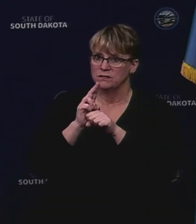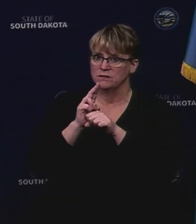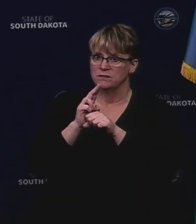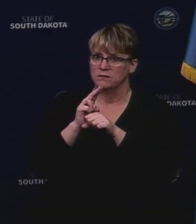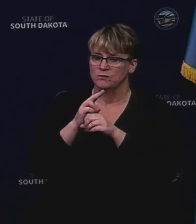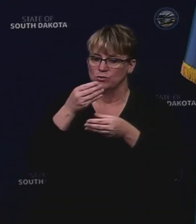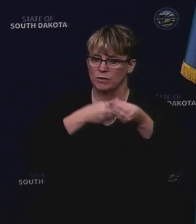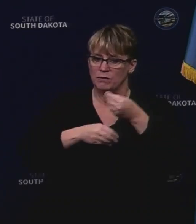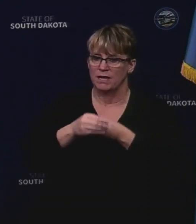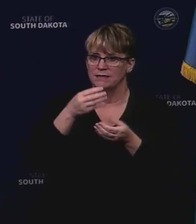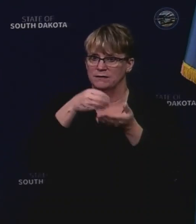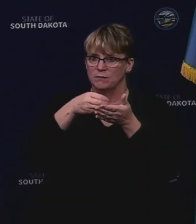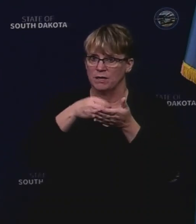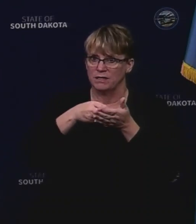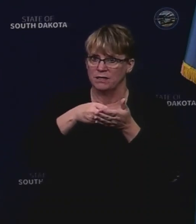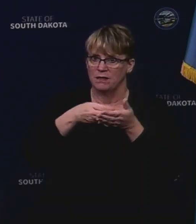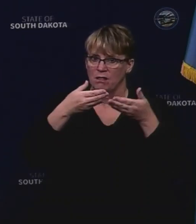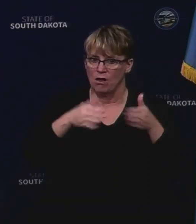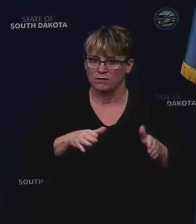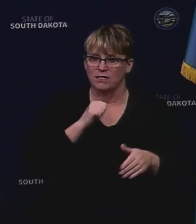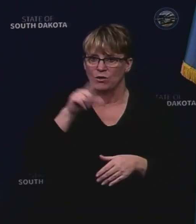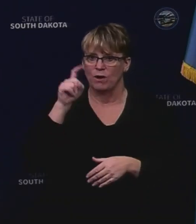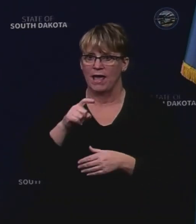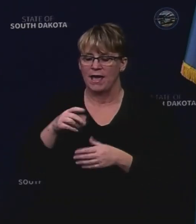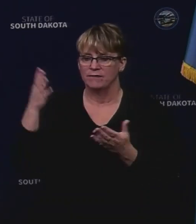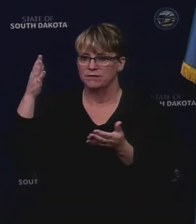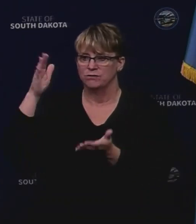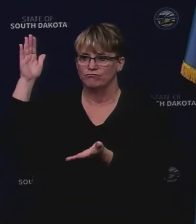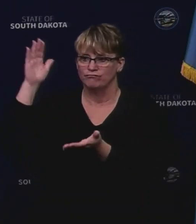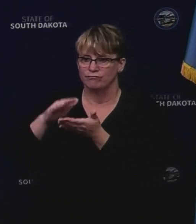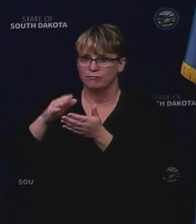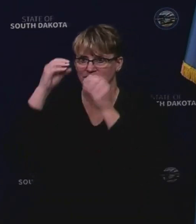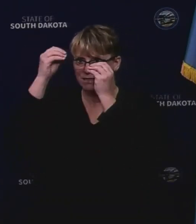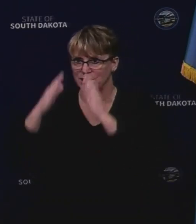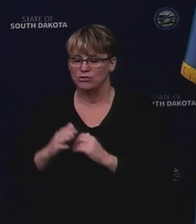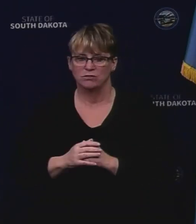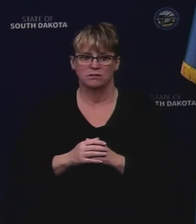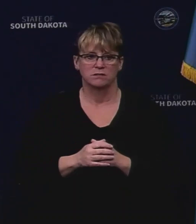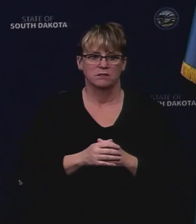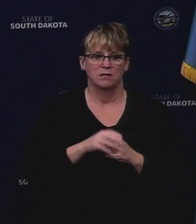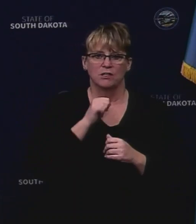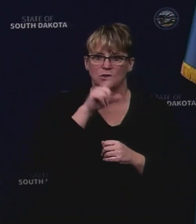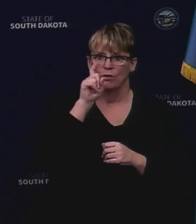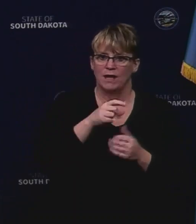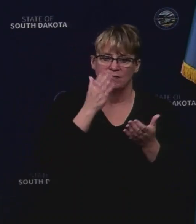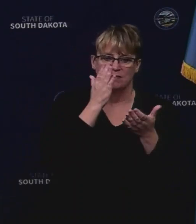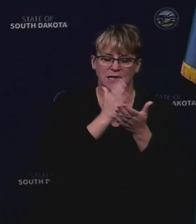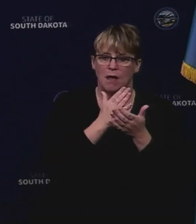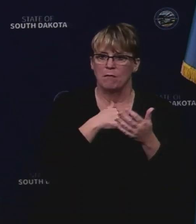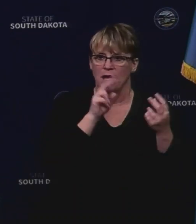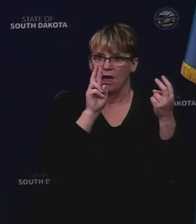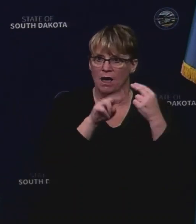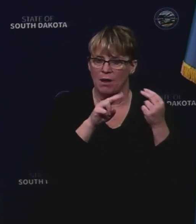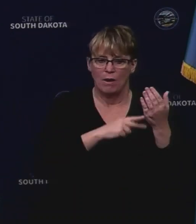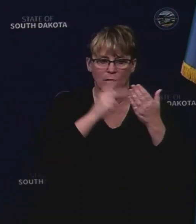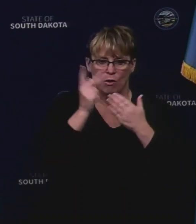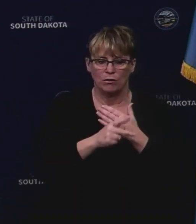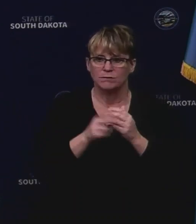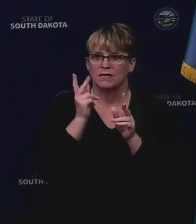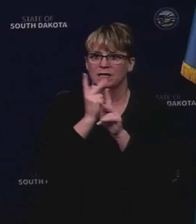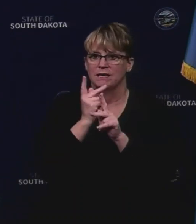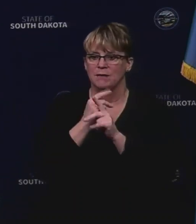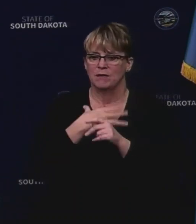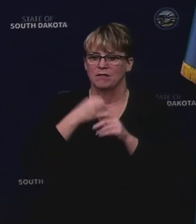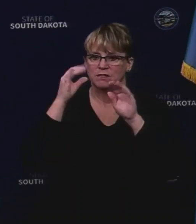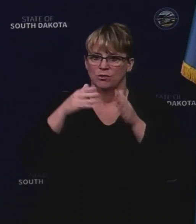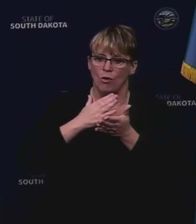that I don't have to cut teachers. I don't have to cut education. So I don't have to stop funding my highway programs and keeping snowplows out there